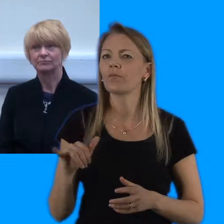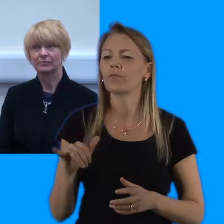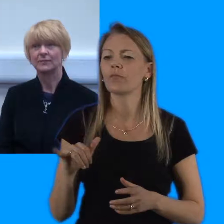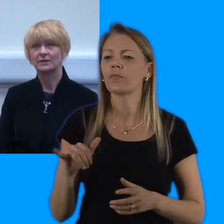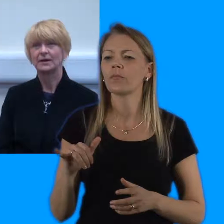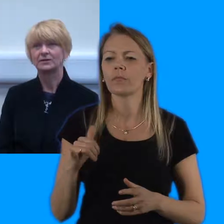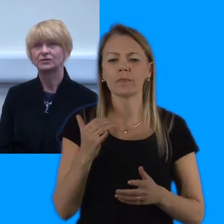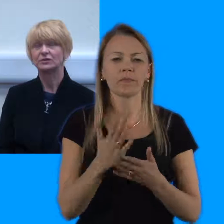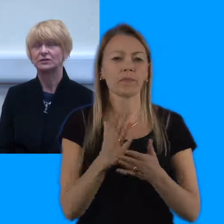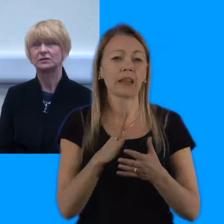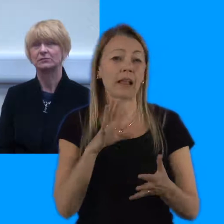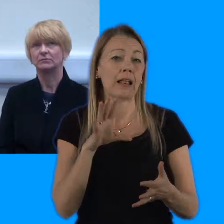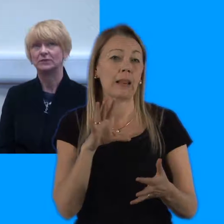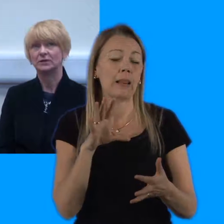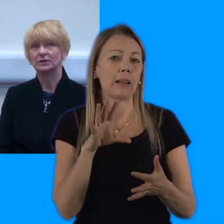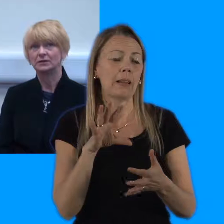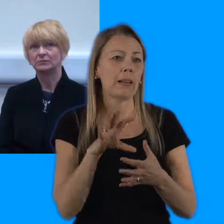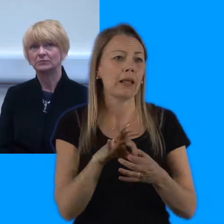Yes. Yeah, it's related